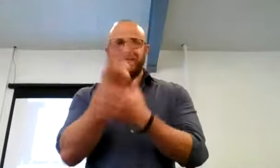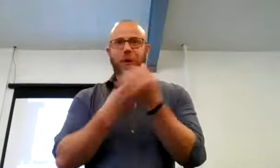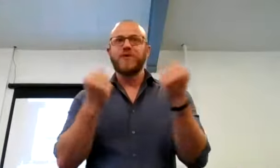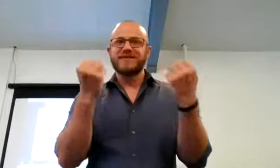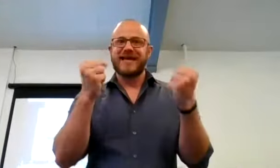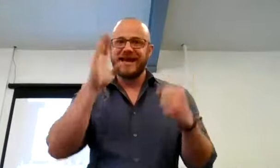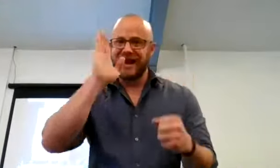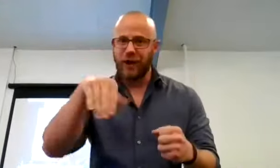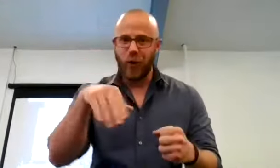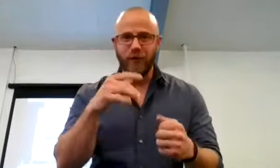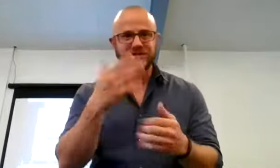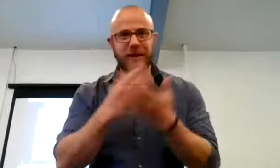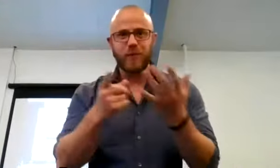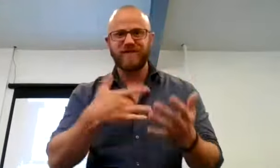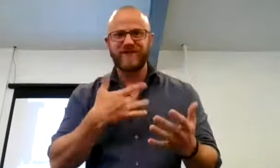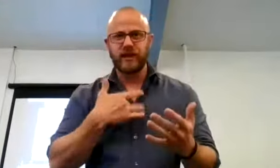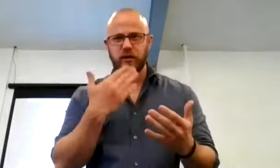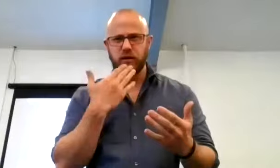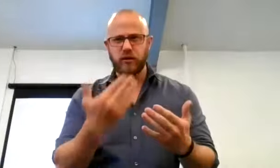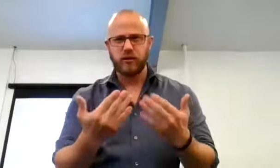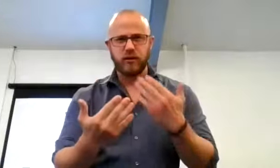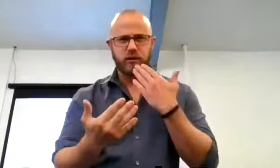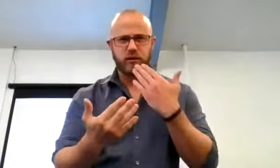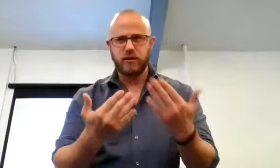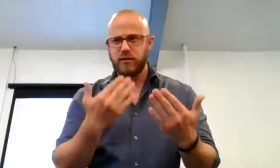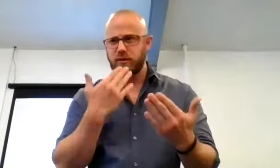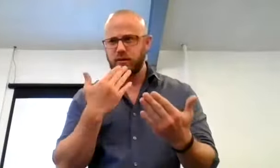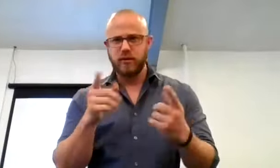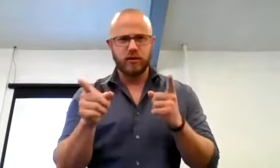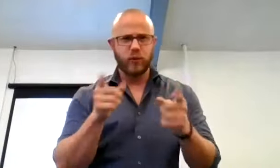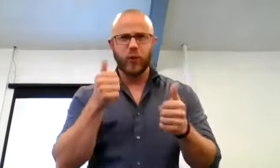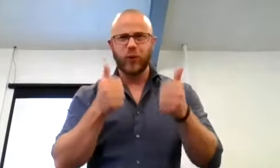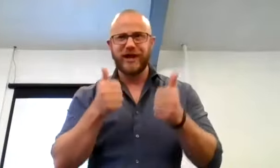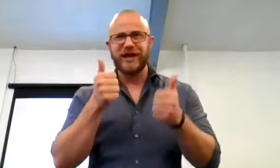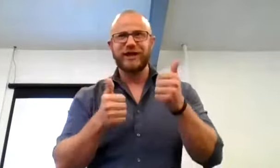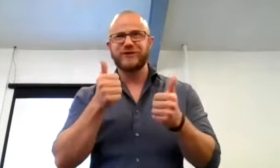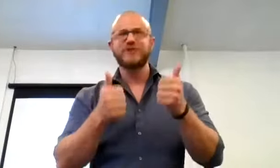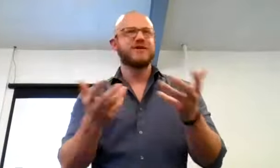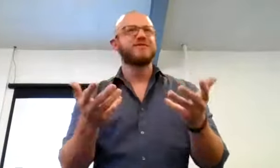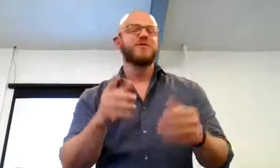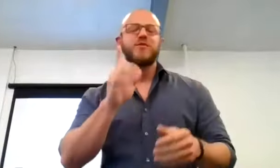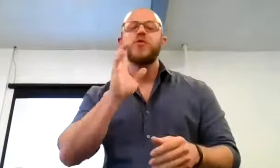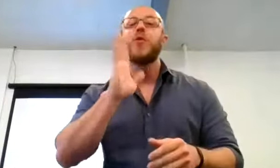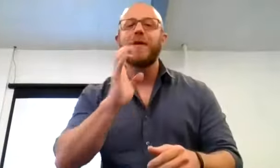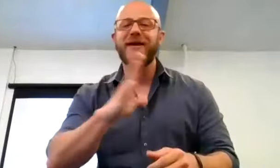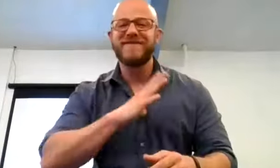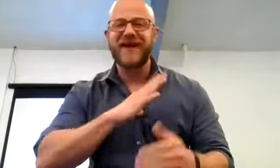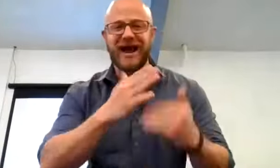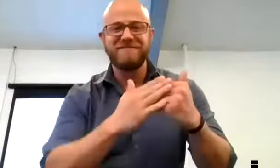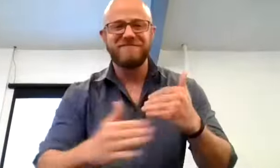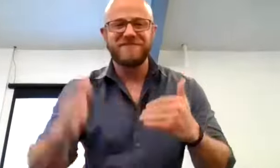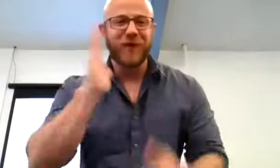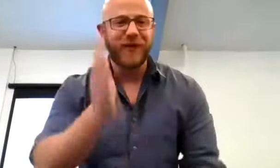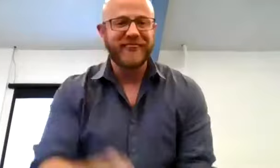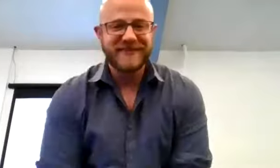to get confused with both of those, because I know you may feel like, okay, wait, good, thank you, which one do I use? So you'll be fine, I